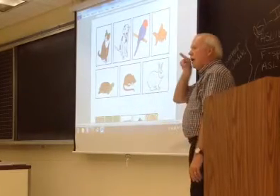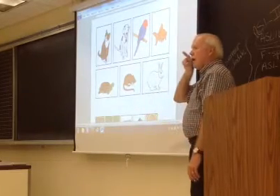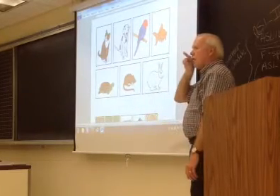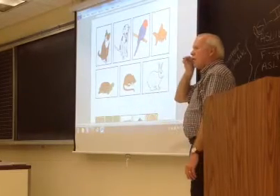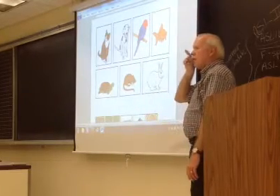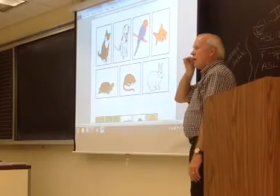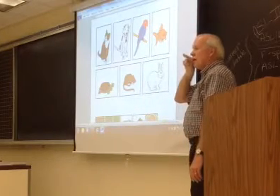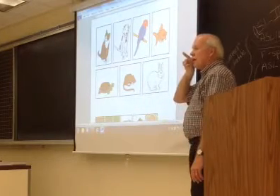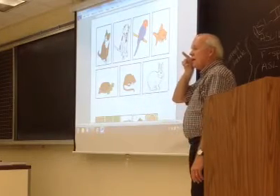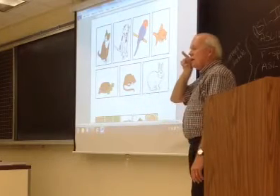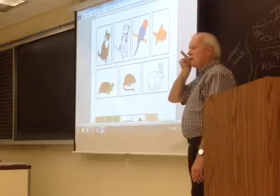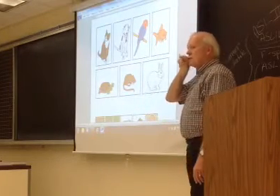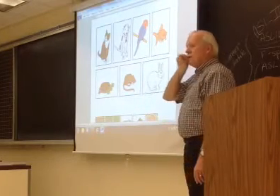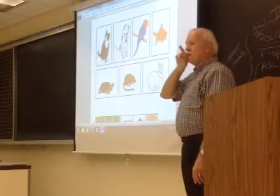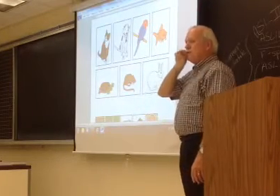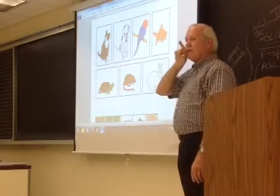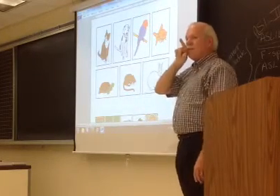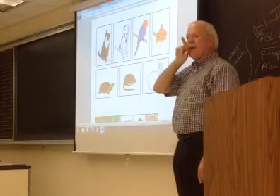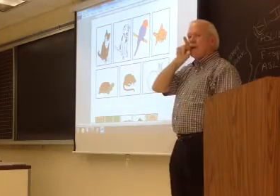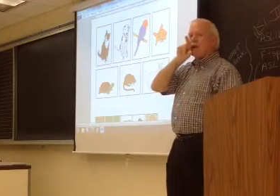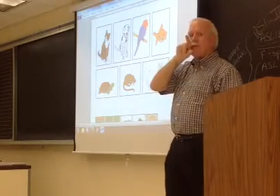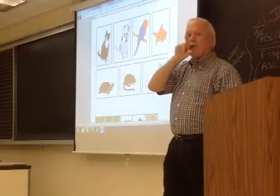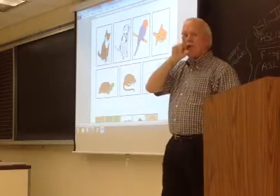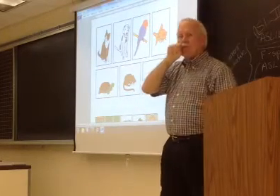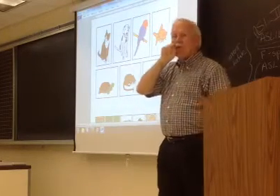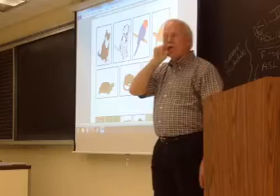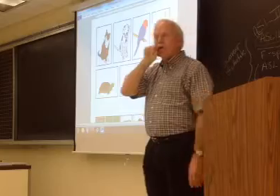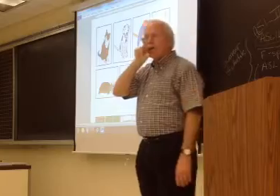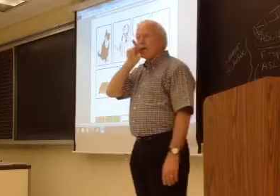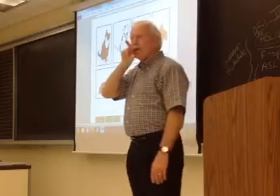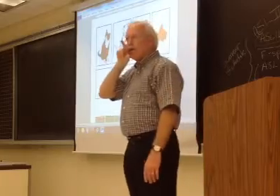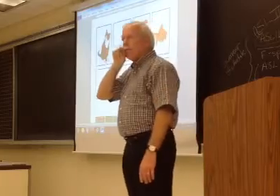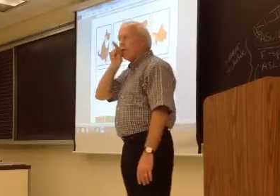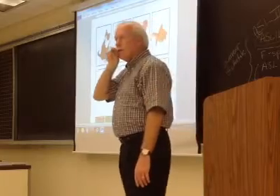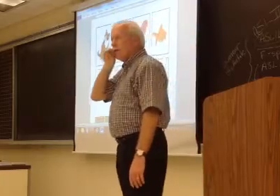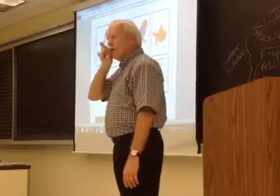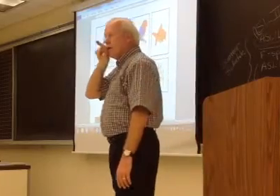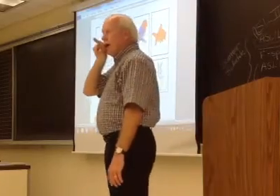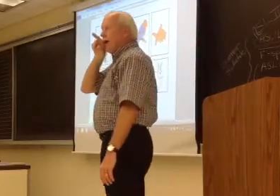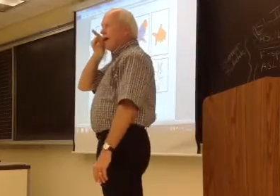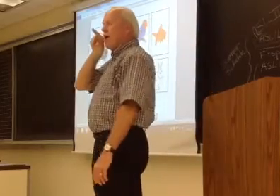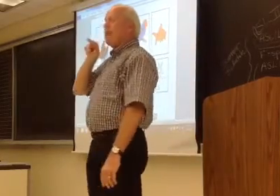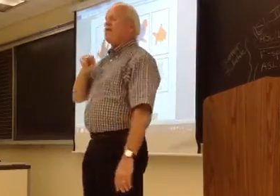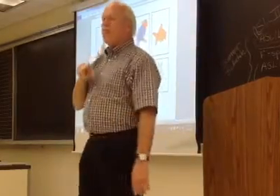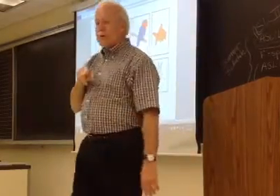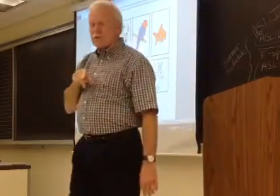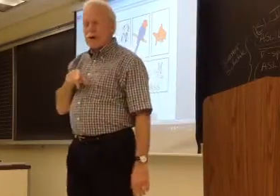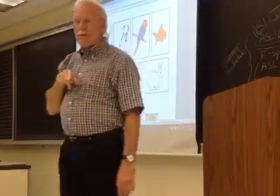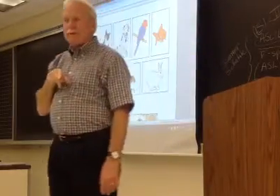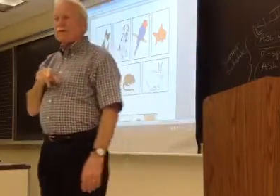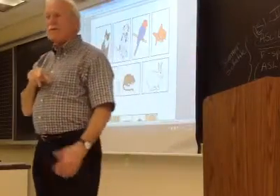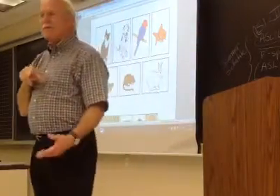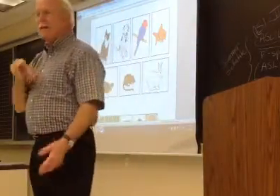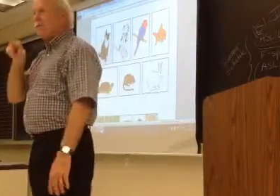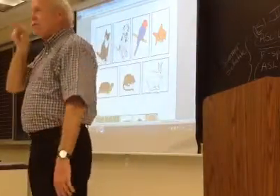A bird. Tweet, the beak on a bird is a bird. Bird. Now, at the restaurant, this is the sign for